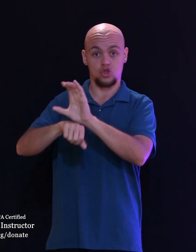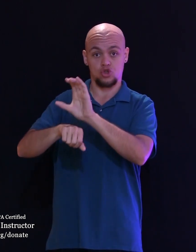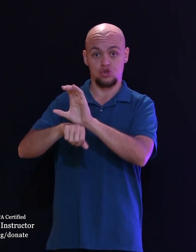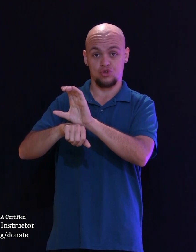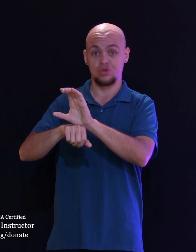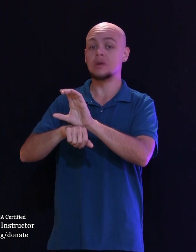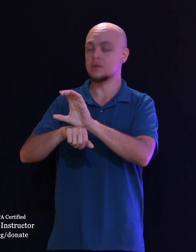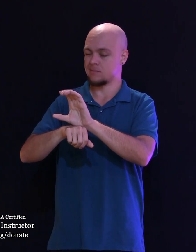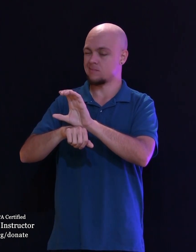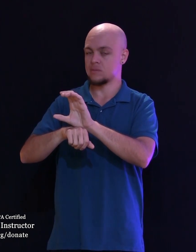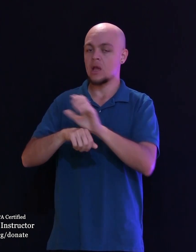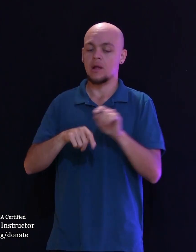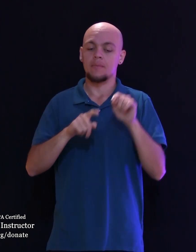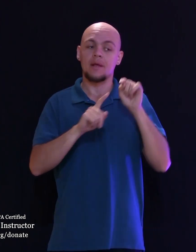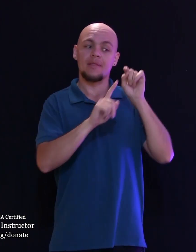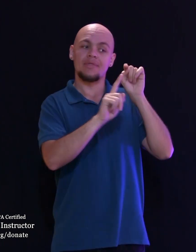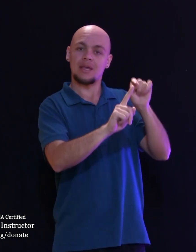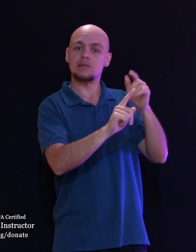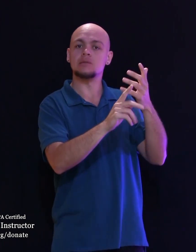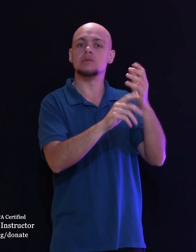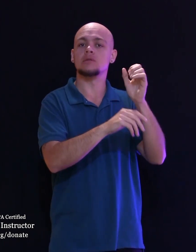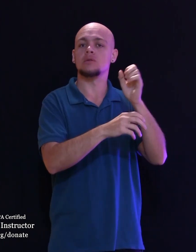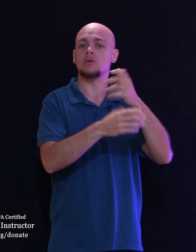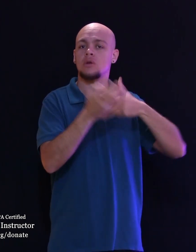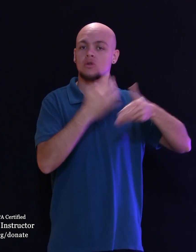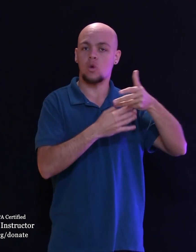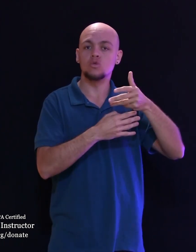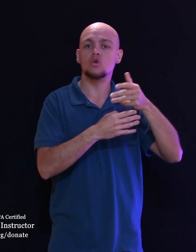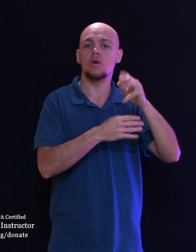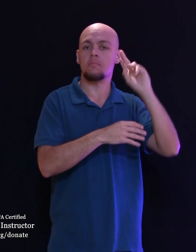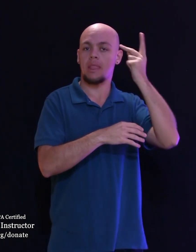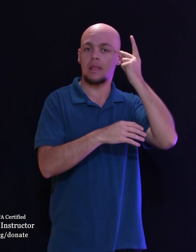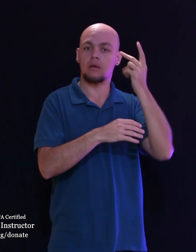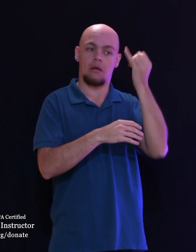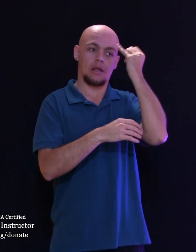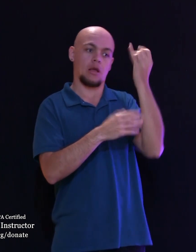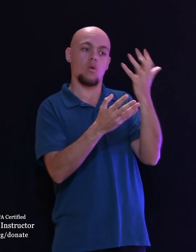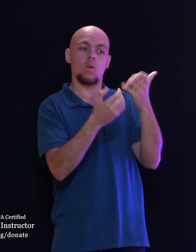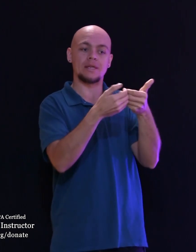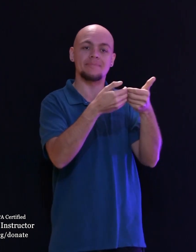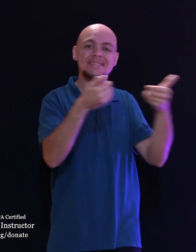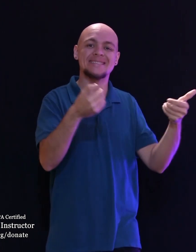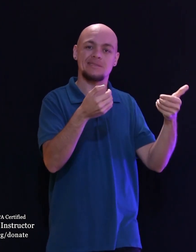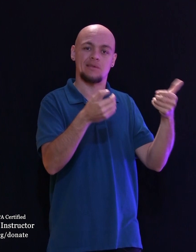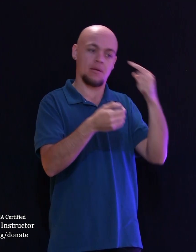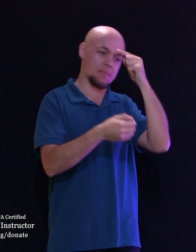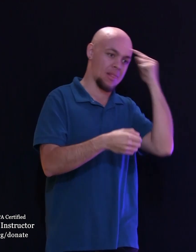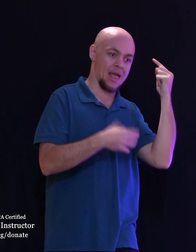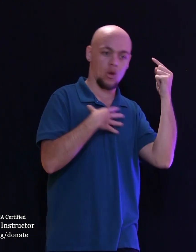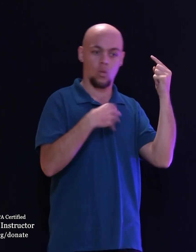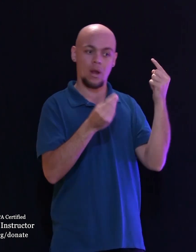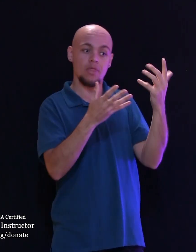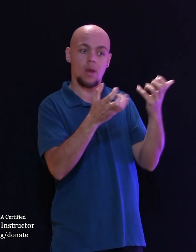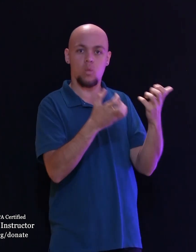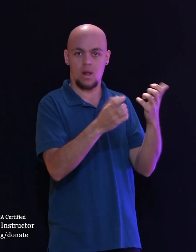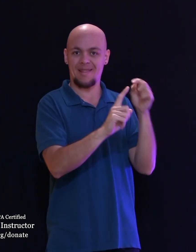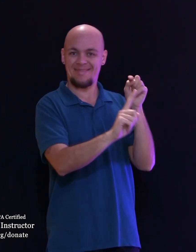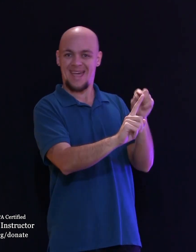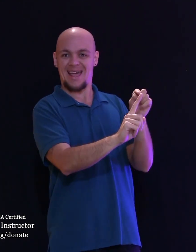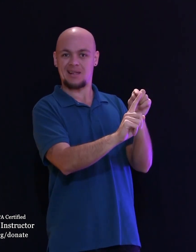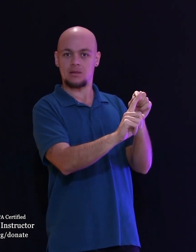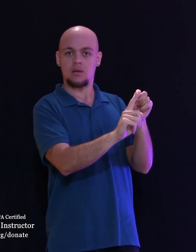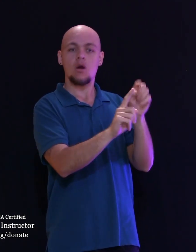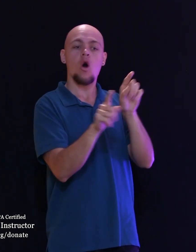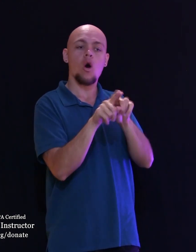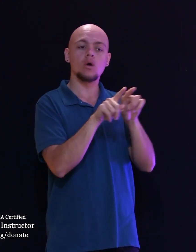segregation and wanting to have their cake and eat it too. We want to be a segregationist, which has nothing to do with ministry, but we also want our